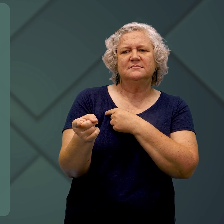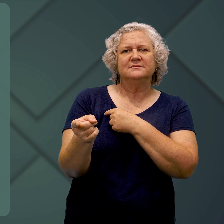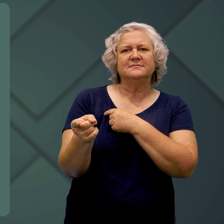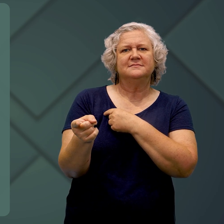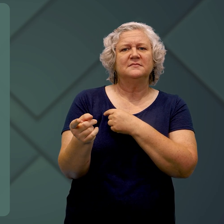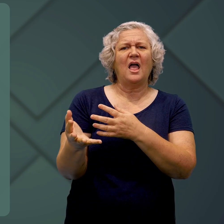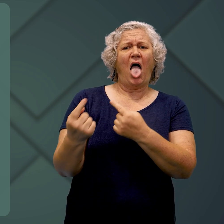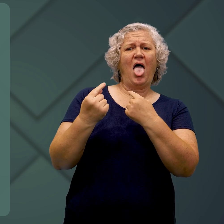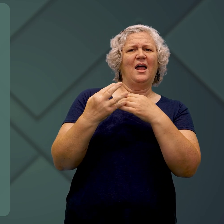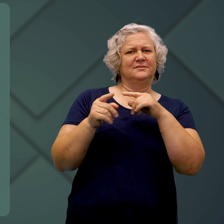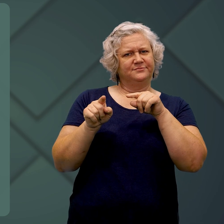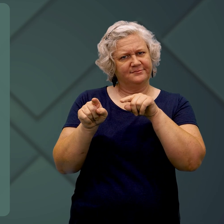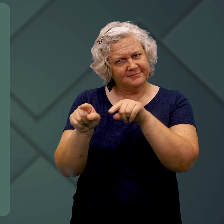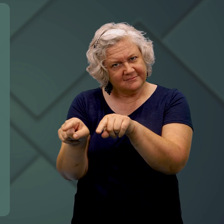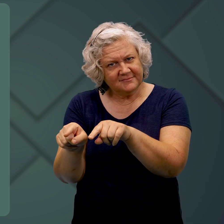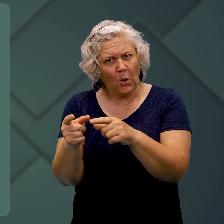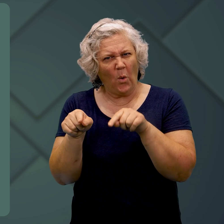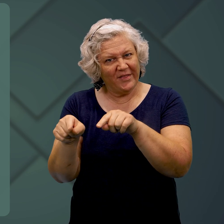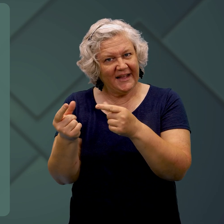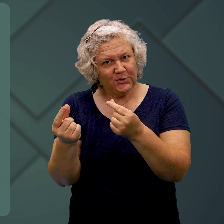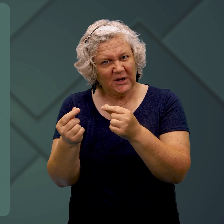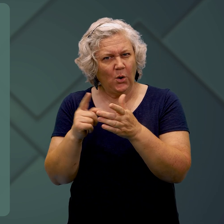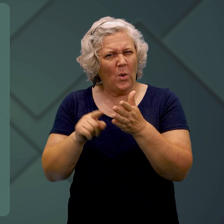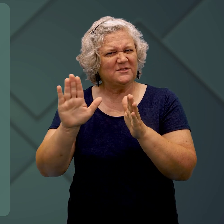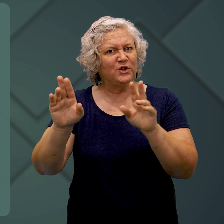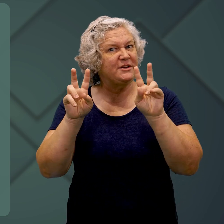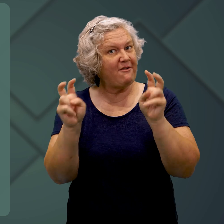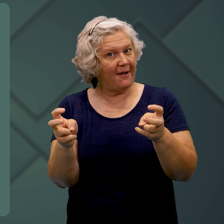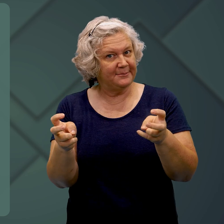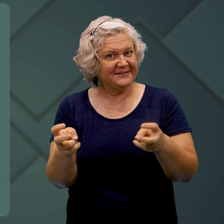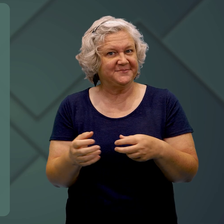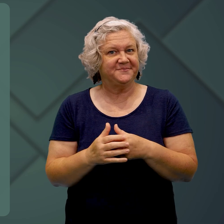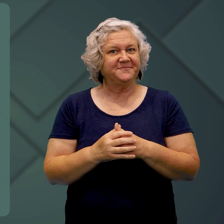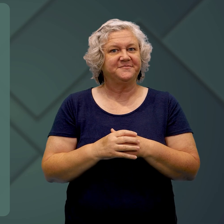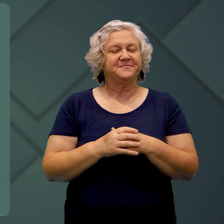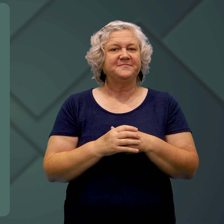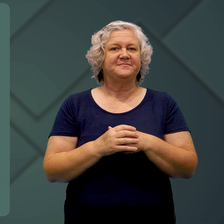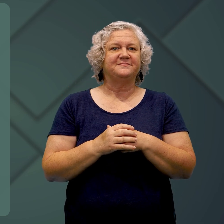they're doing, not what I want, but figuring out what their topic is.